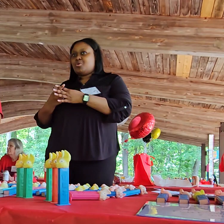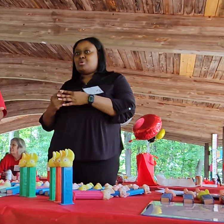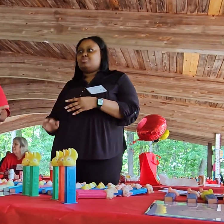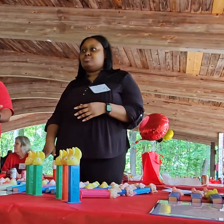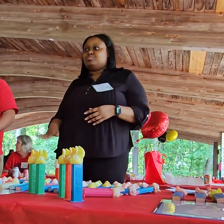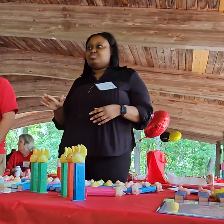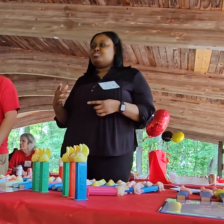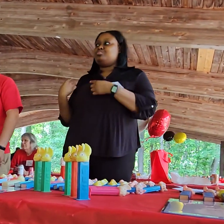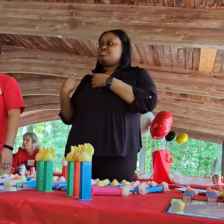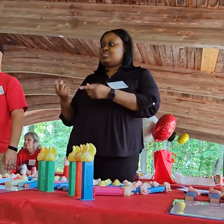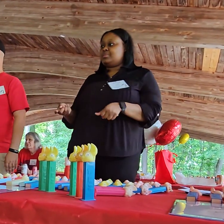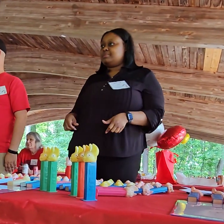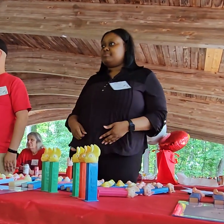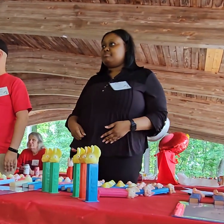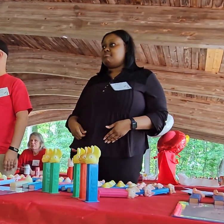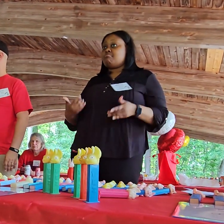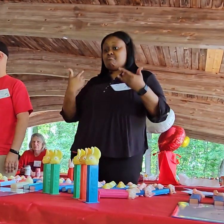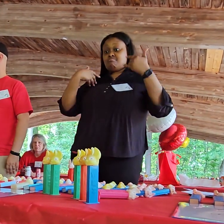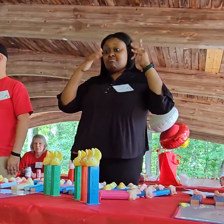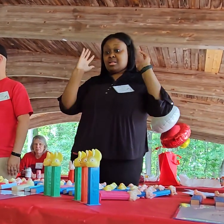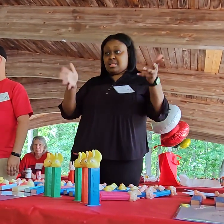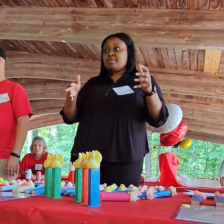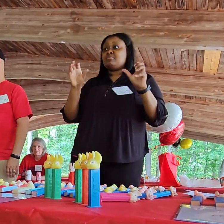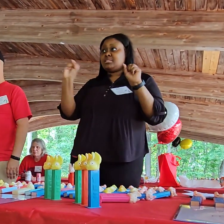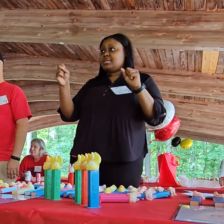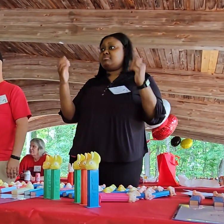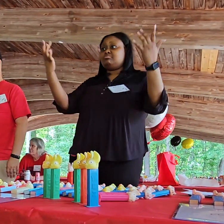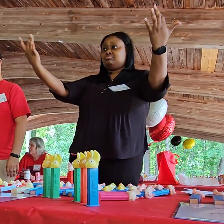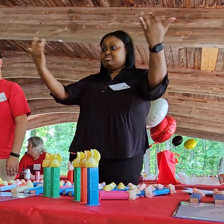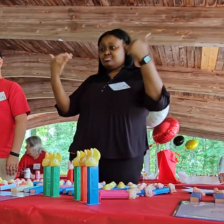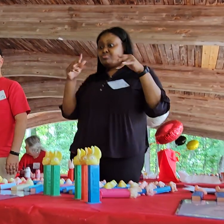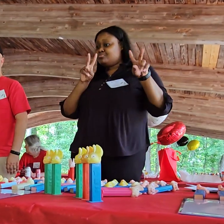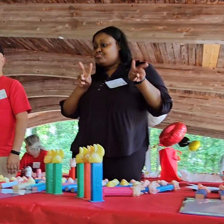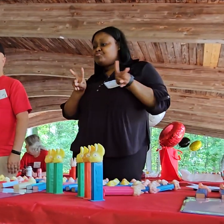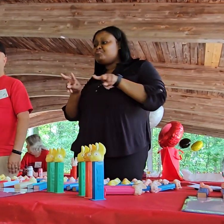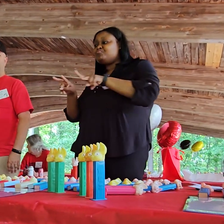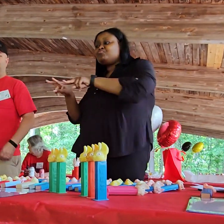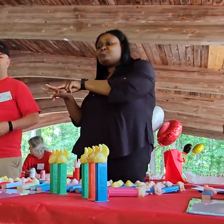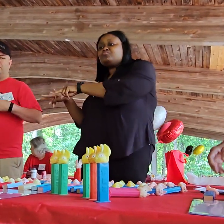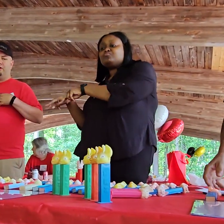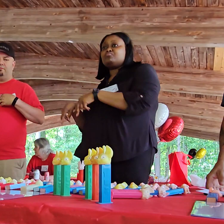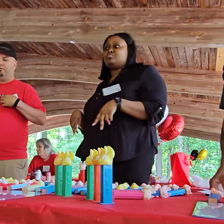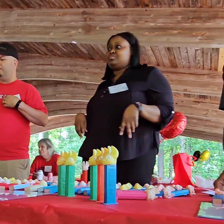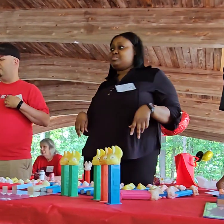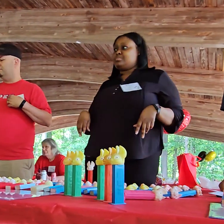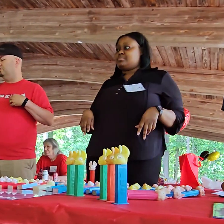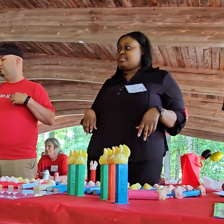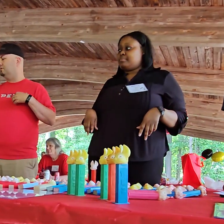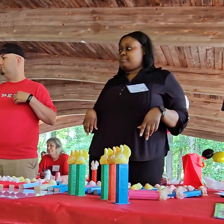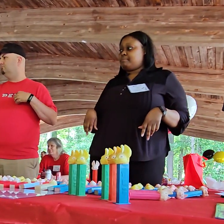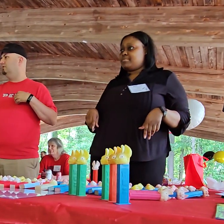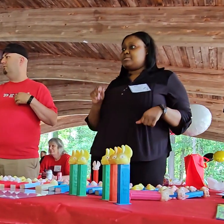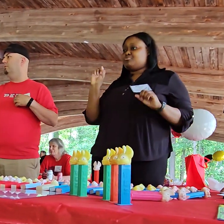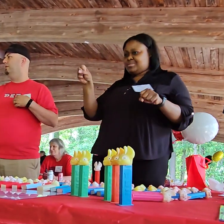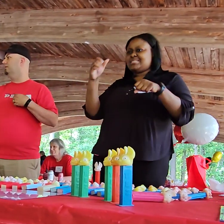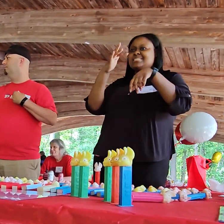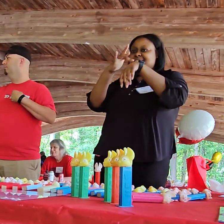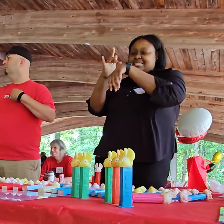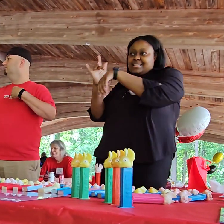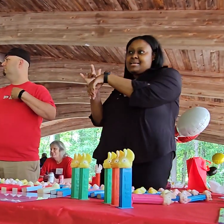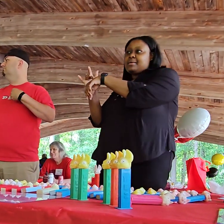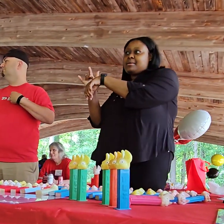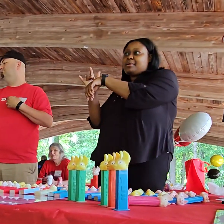So I'll leave it out, and you guys can take a look at it as we're cruising around and Yeah. check them out. Feel free to touch them. Just put them back.